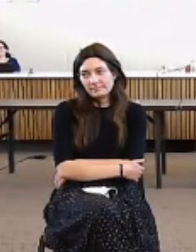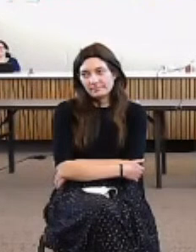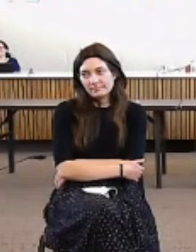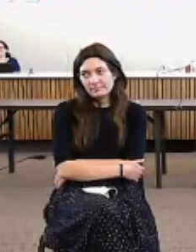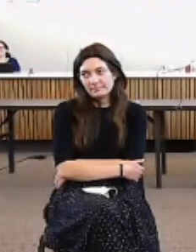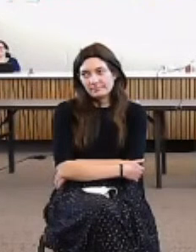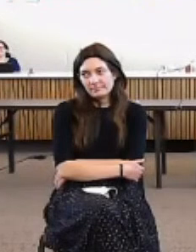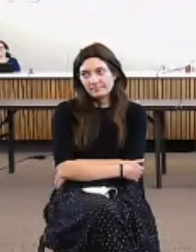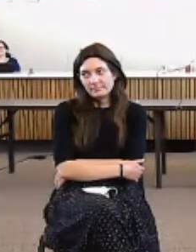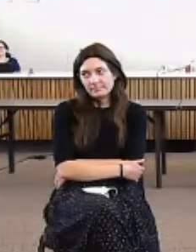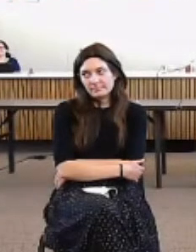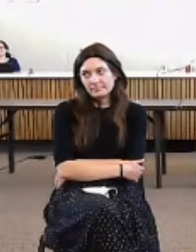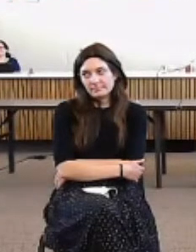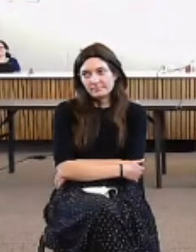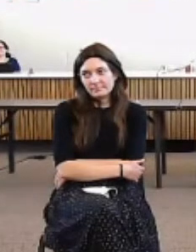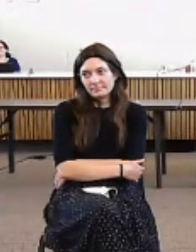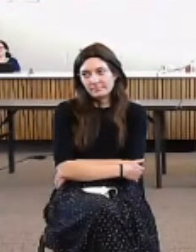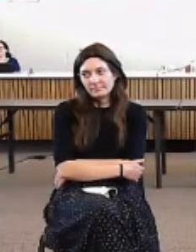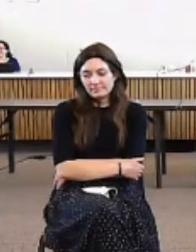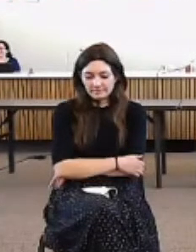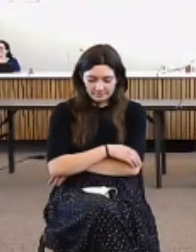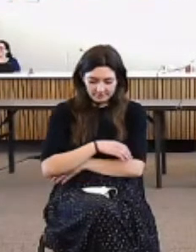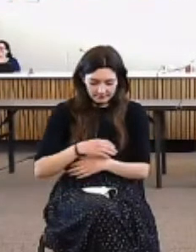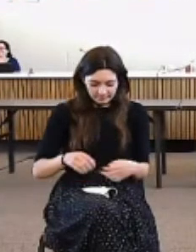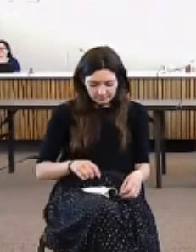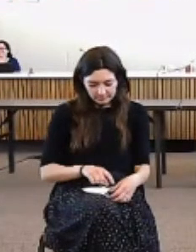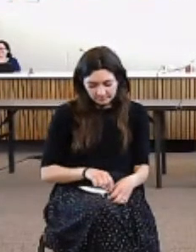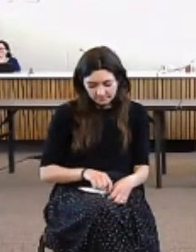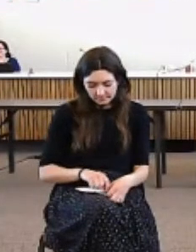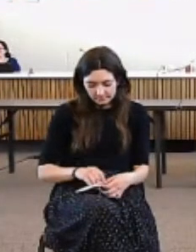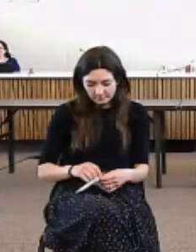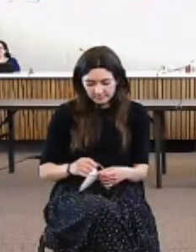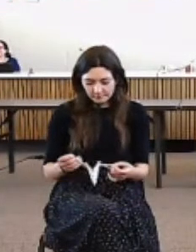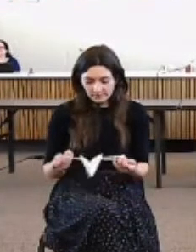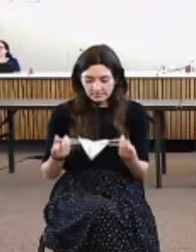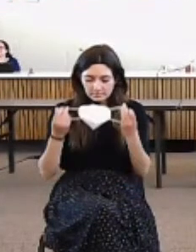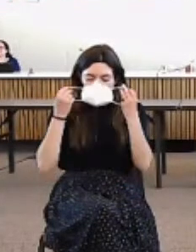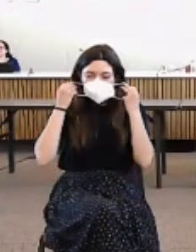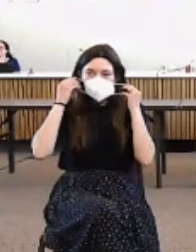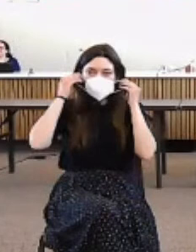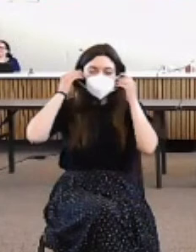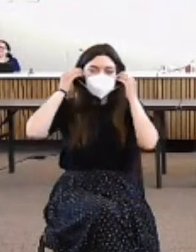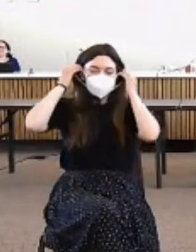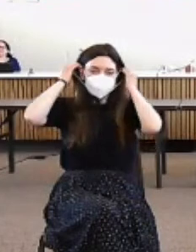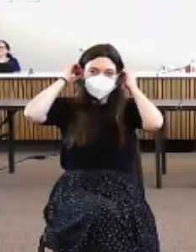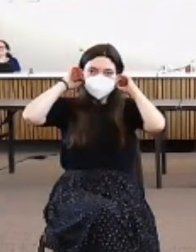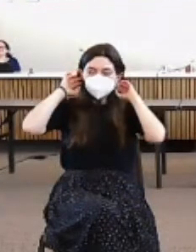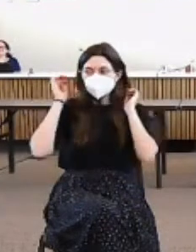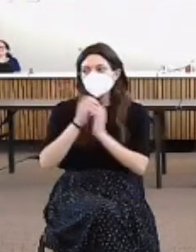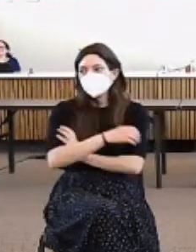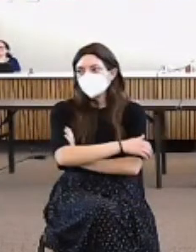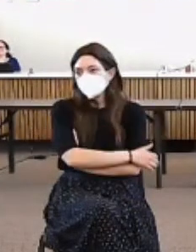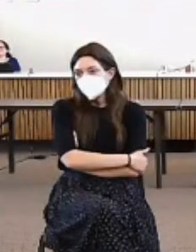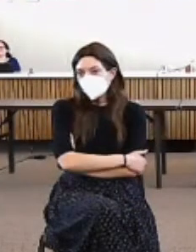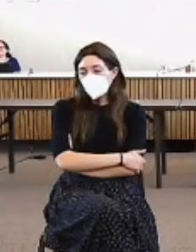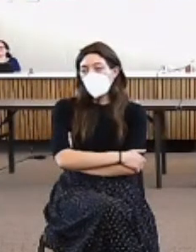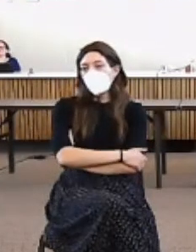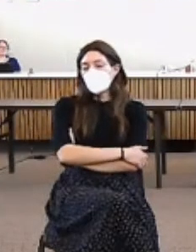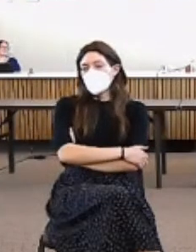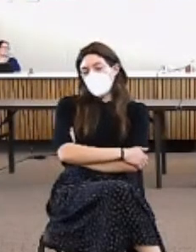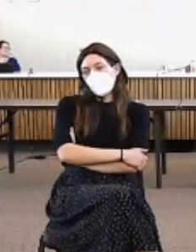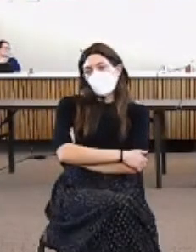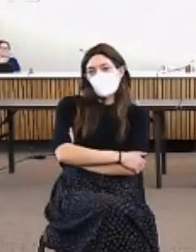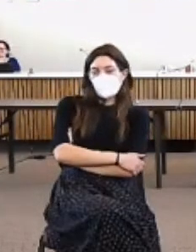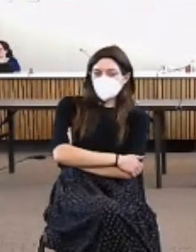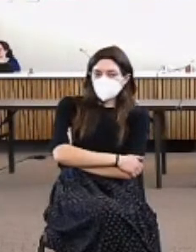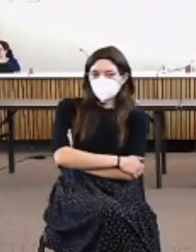What did I do with What do you think the chance of that is at church? Pretty slim? I don't know. I didn't have a chance to talk